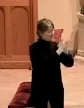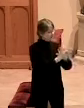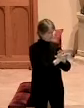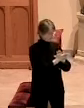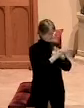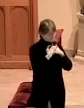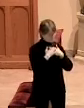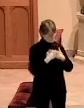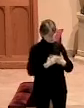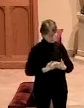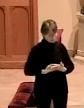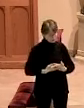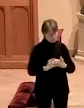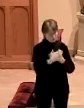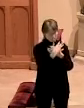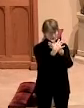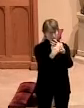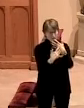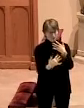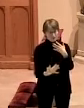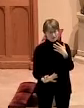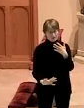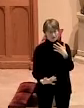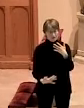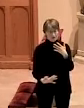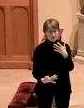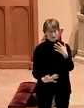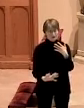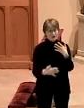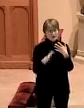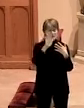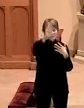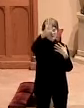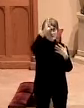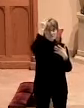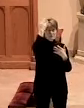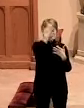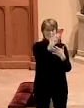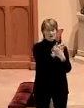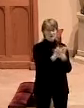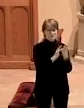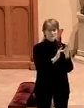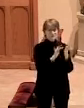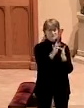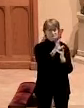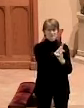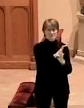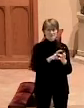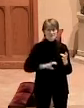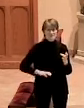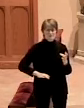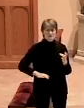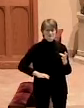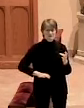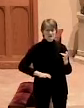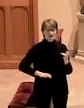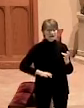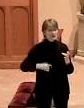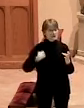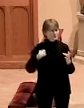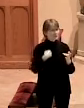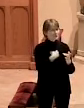body and blood of your beloved Son, Jesus Christ, in whom we